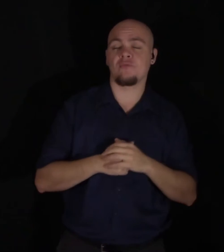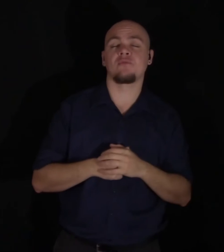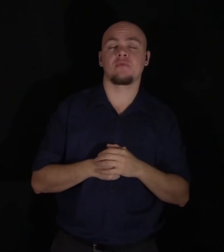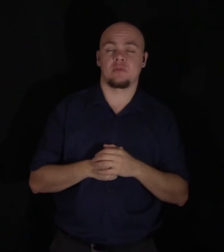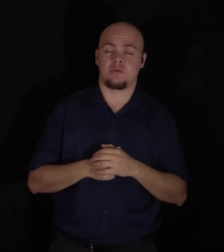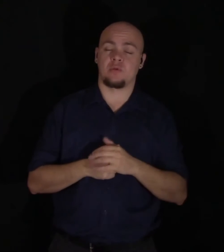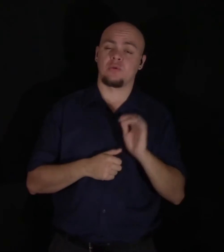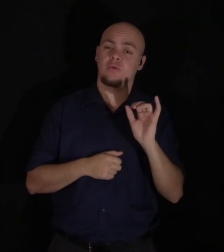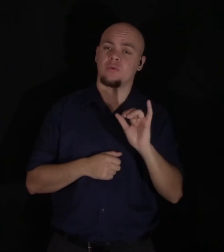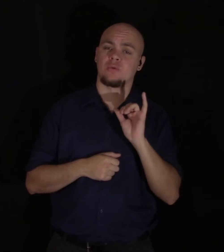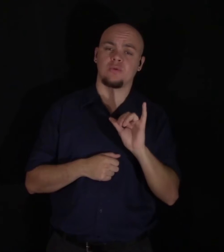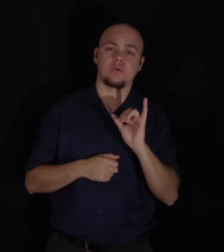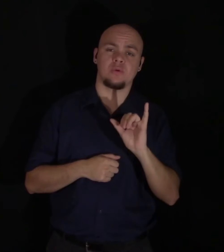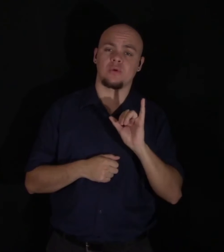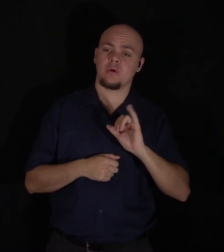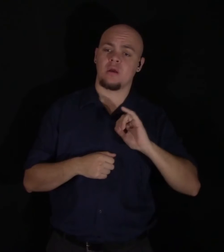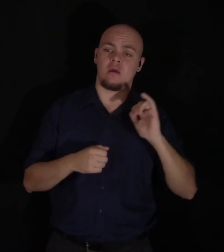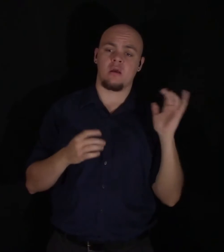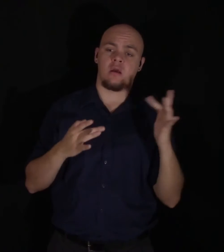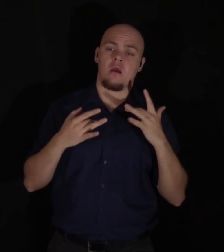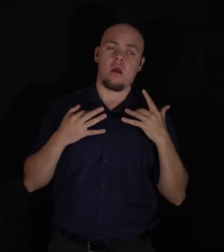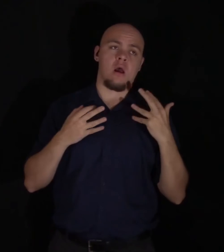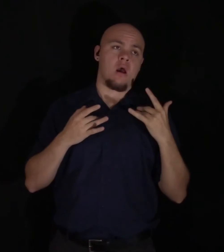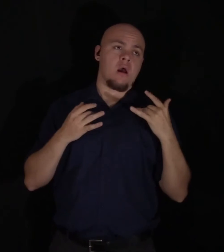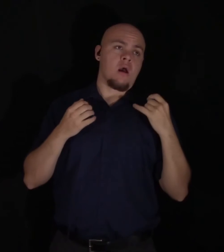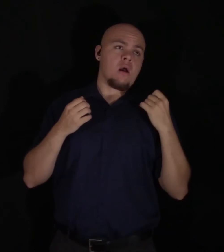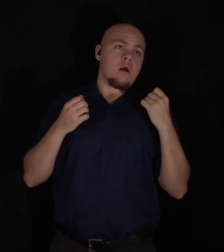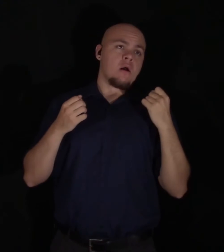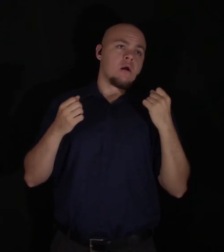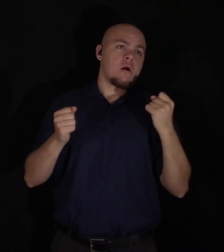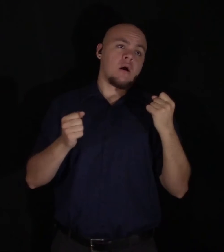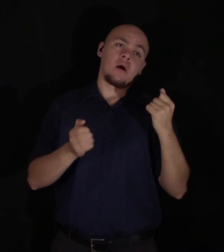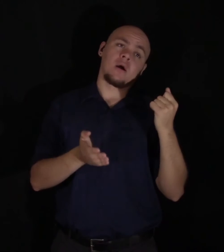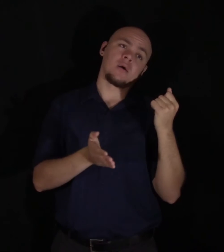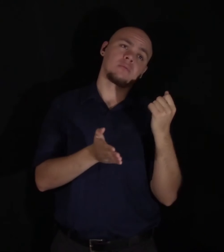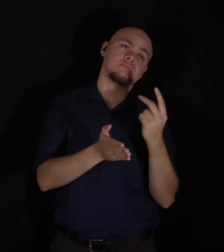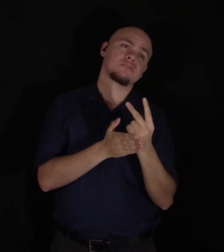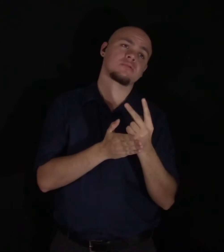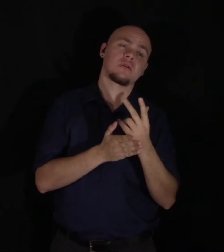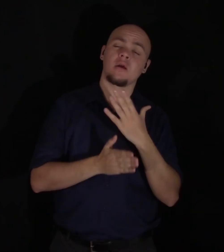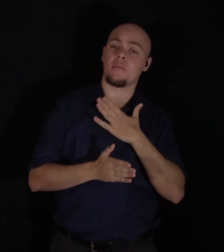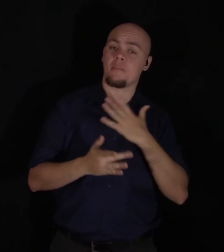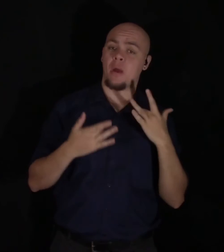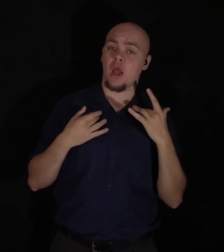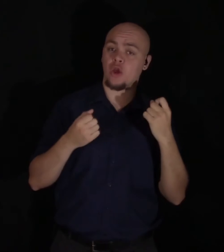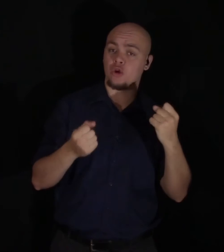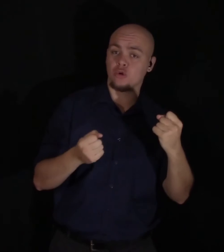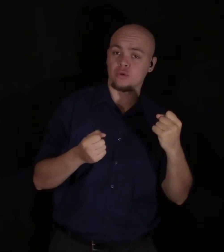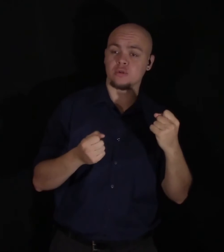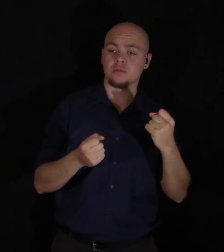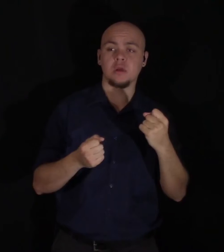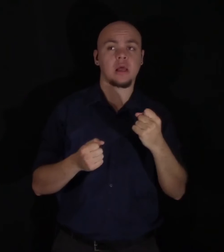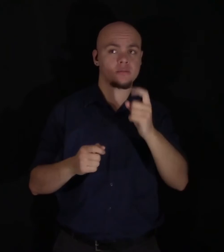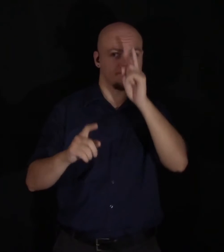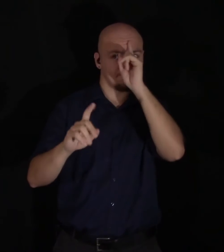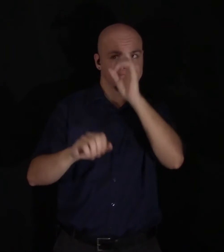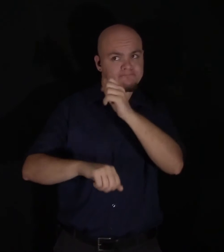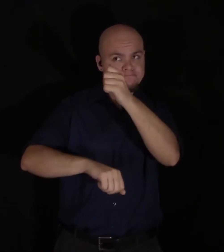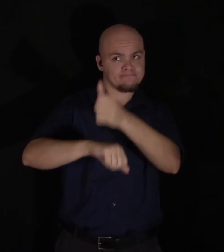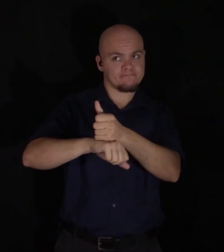that some encouraging voice would answer in the affirmative. My courage and my resolution is firm, but my